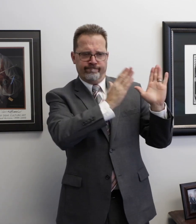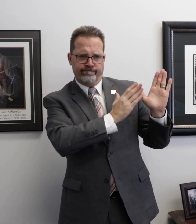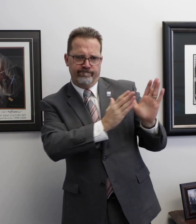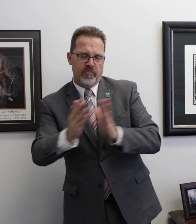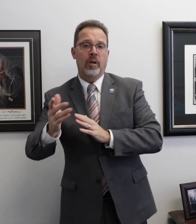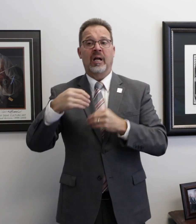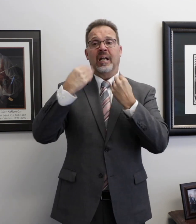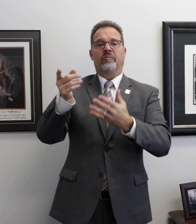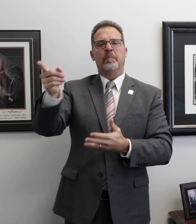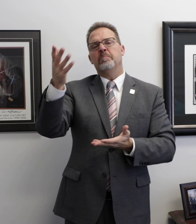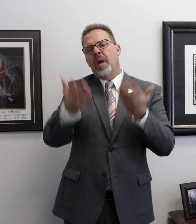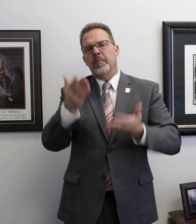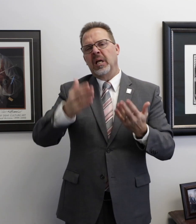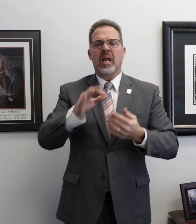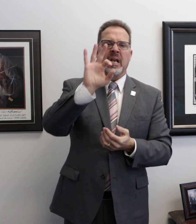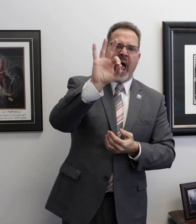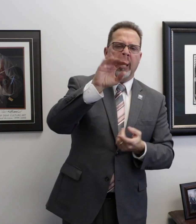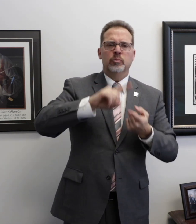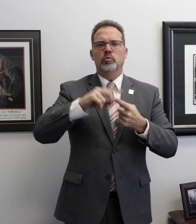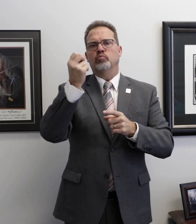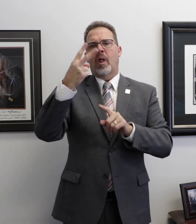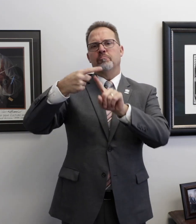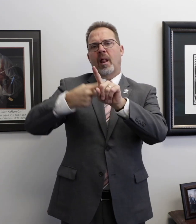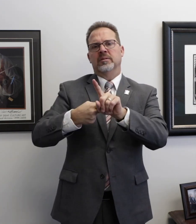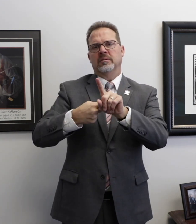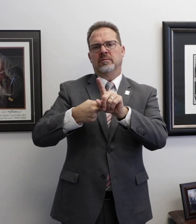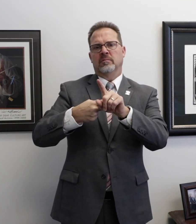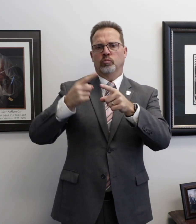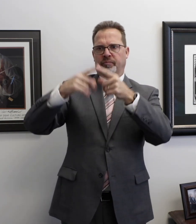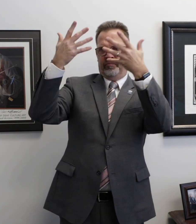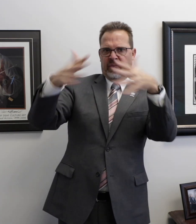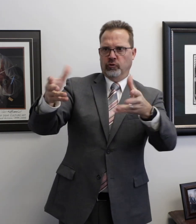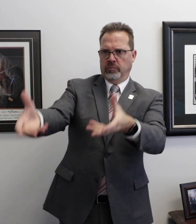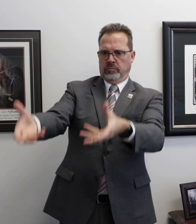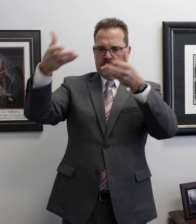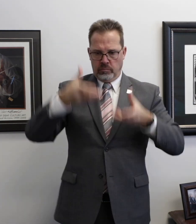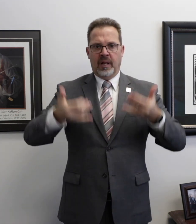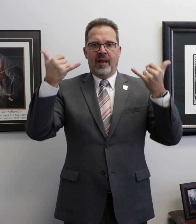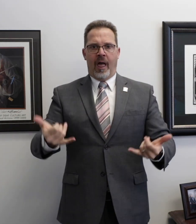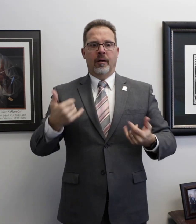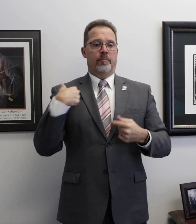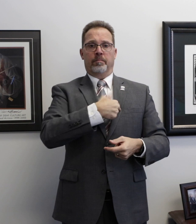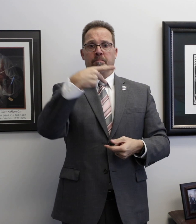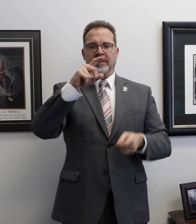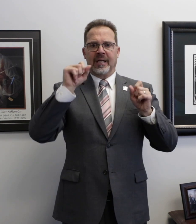parents, and we expect that they'll have 9 to 12 months to complete their proposed master plan. Once they give it to us, then it's